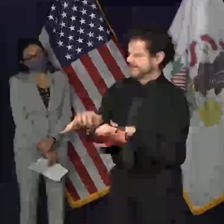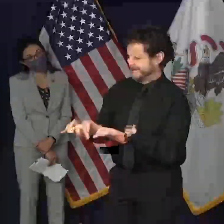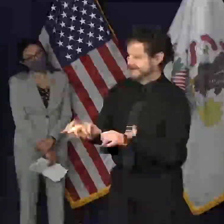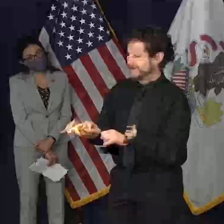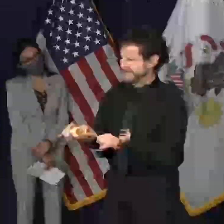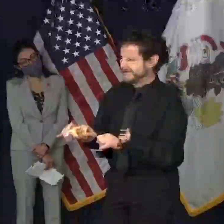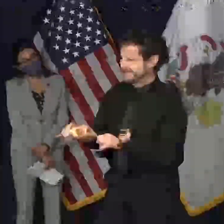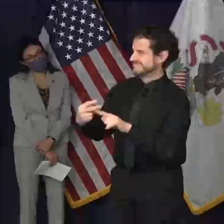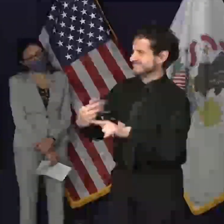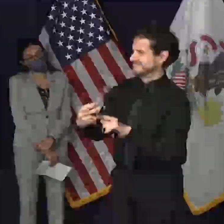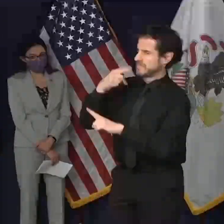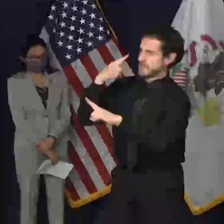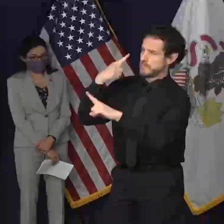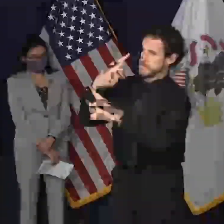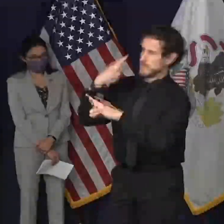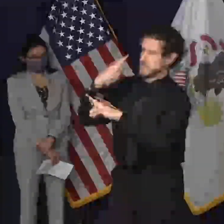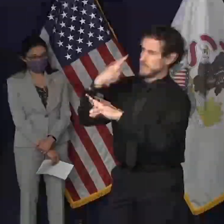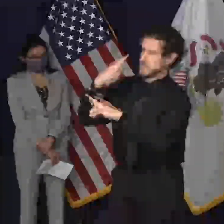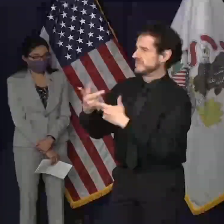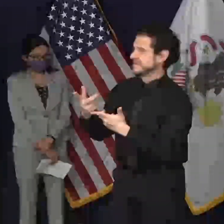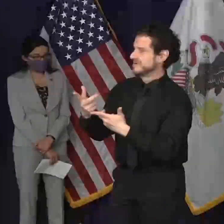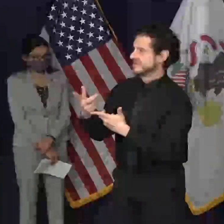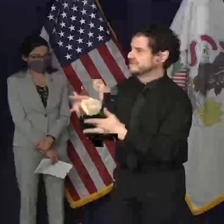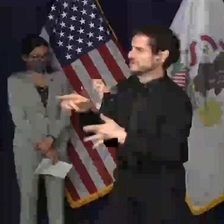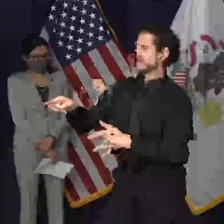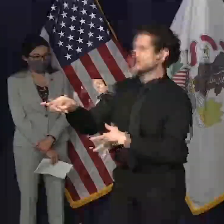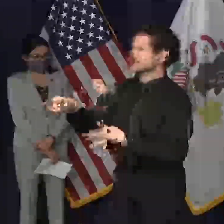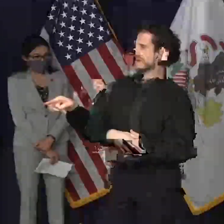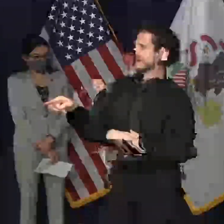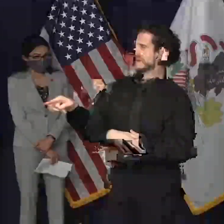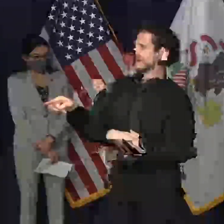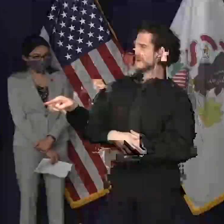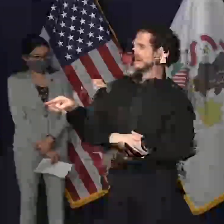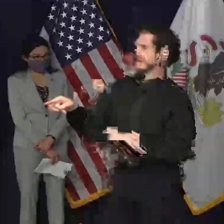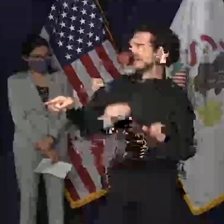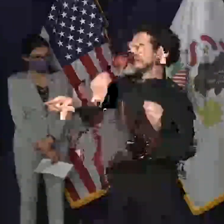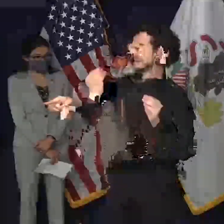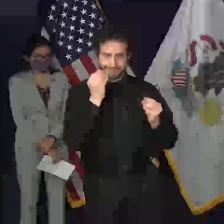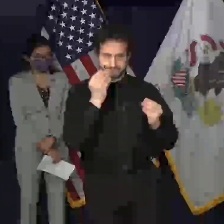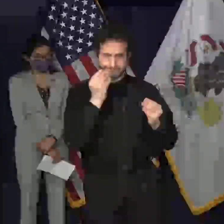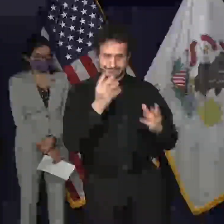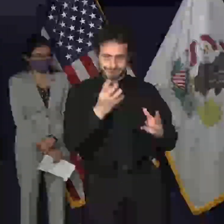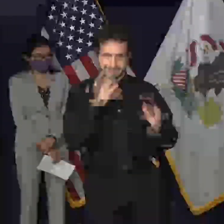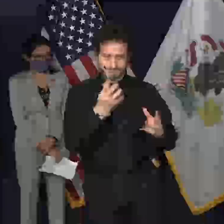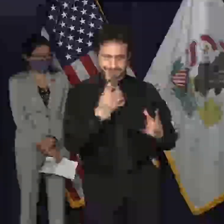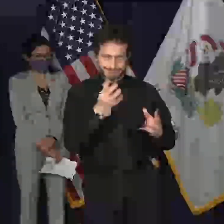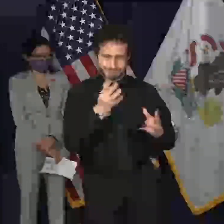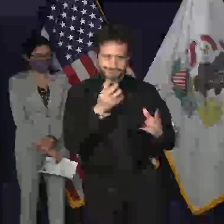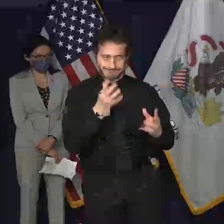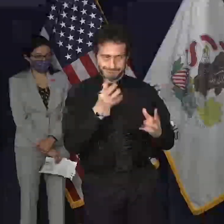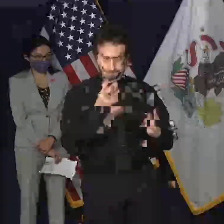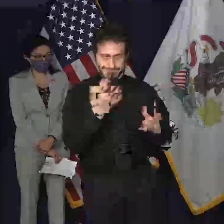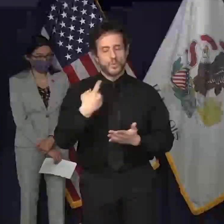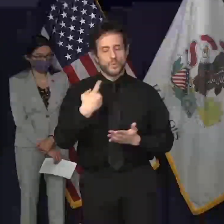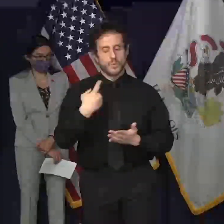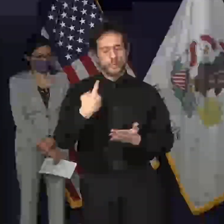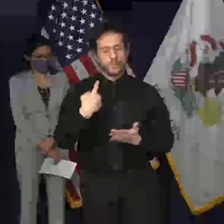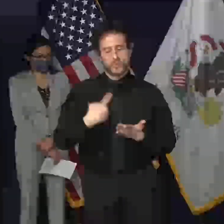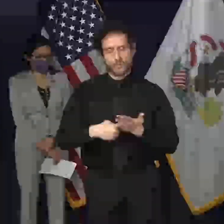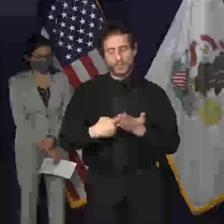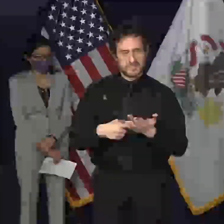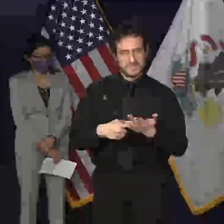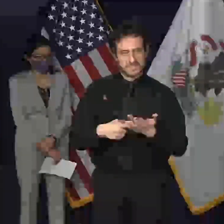of attempts to even get through. So a couple of things. One is we're going to talk about this later in the week. We're going to